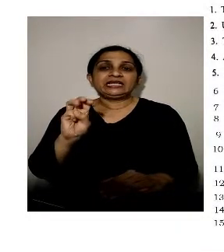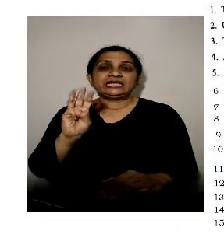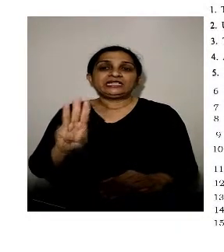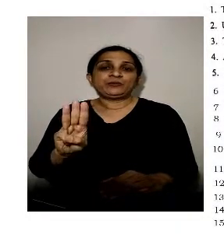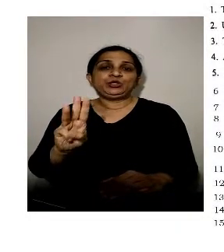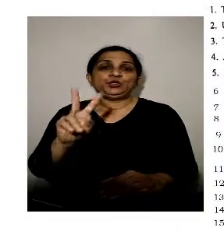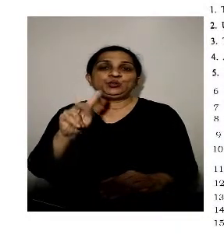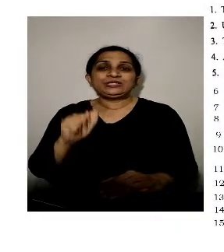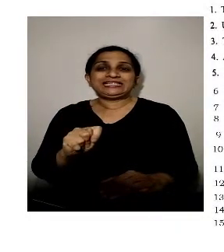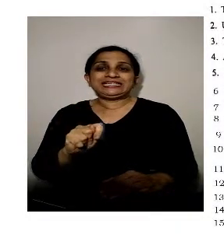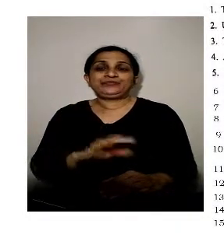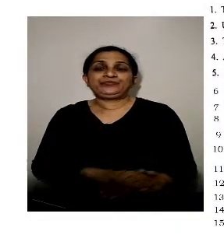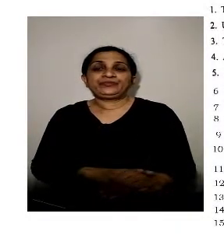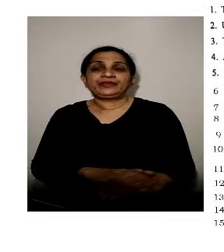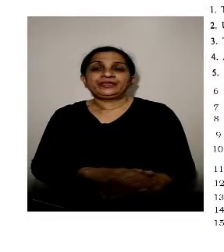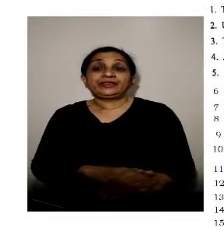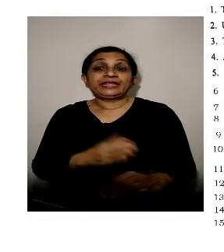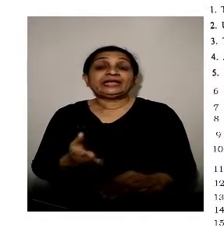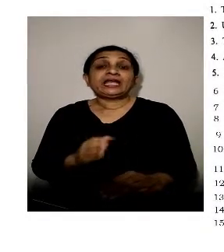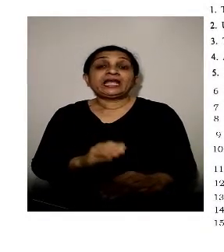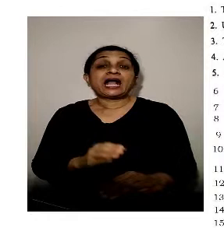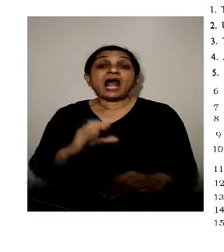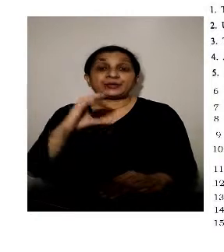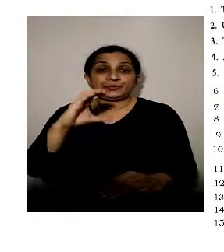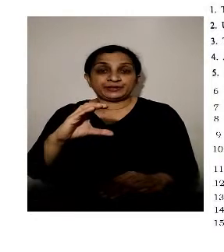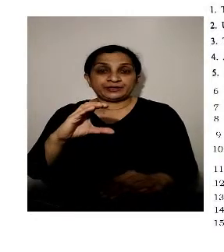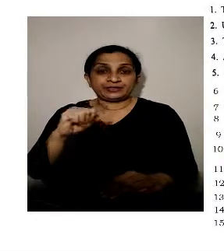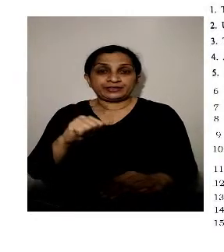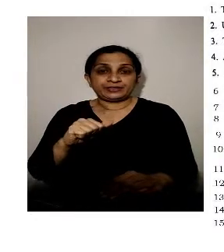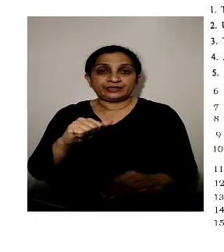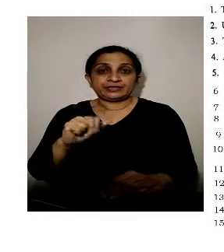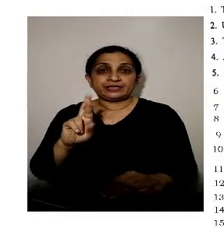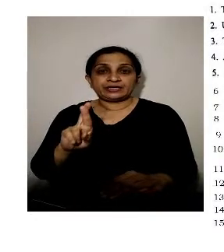-W-T. Then carp.